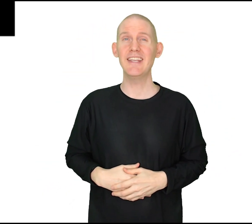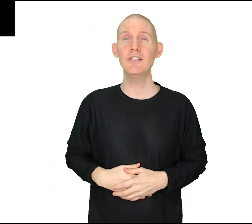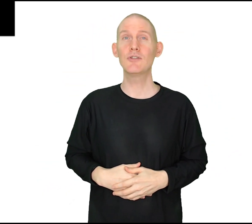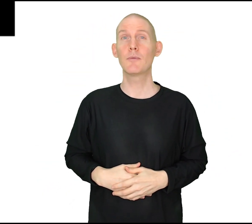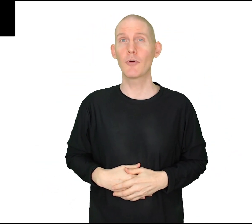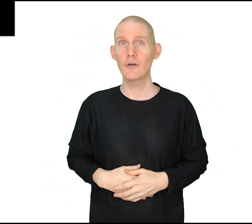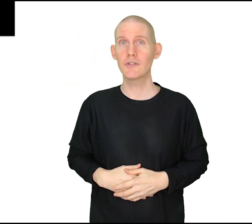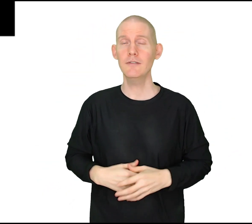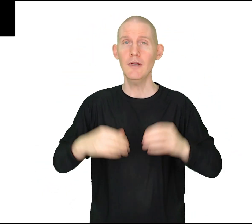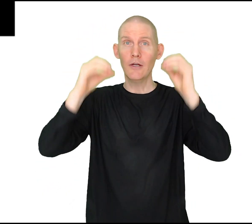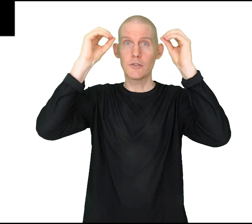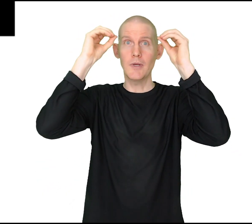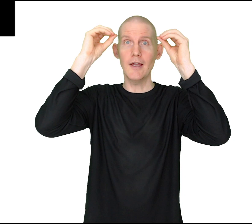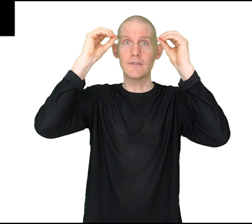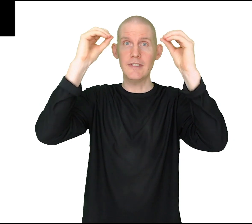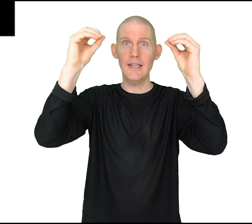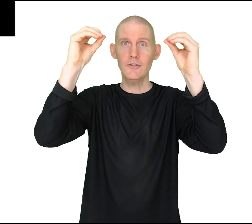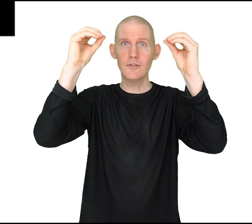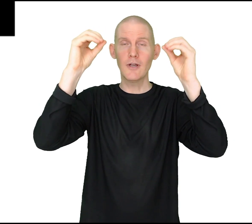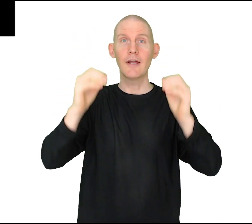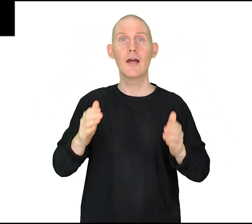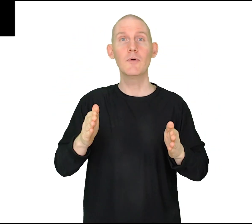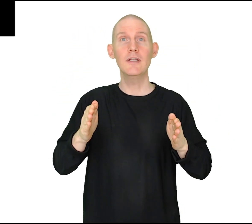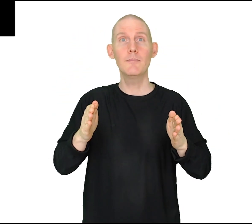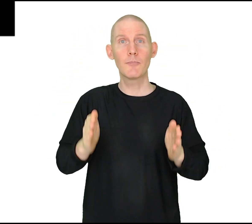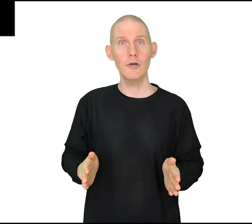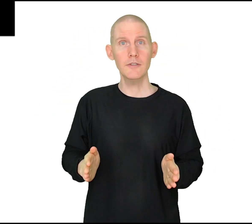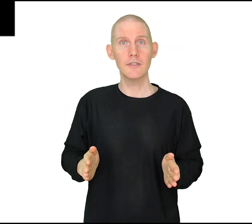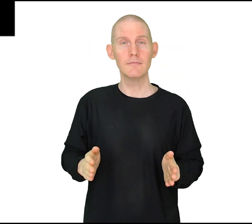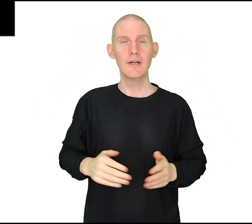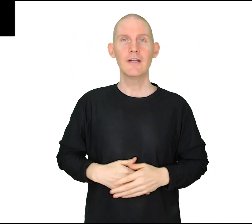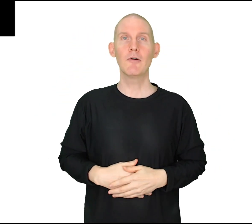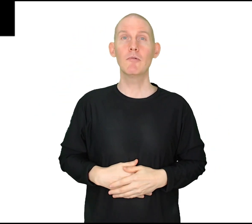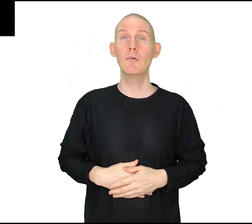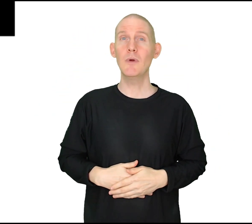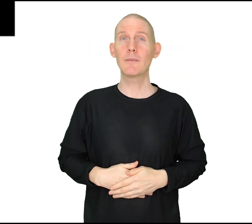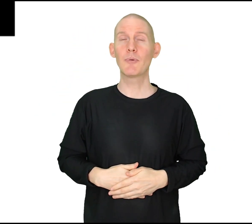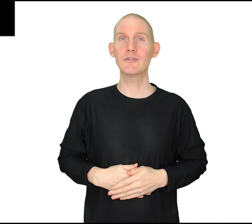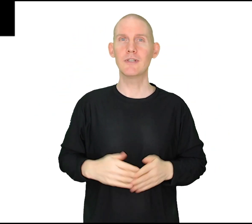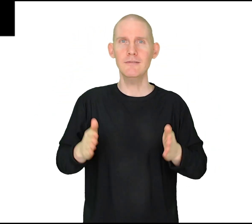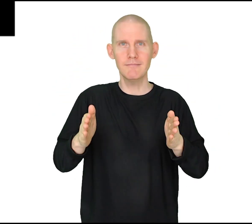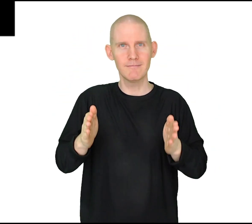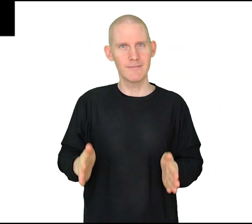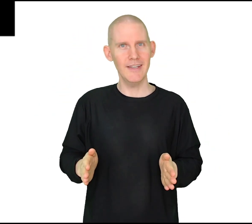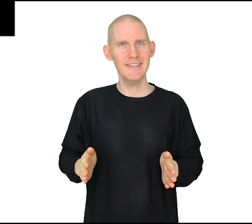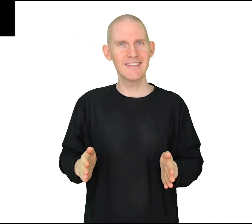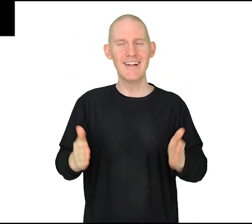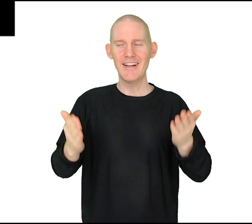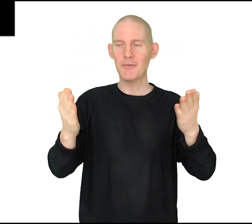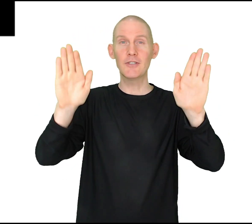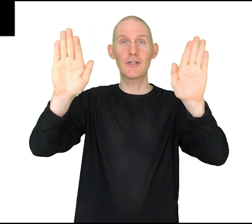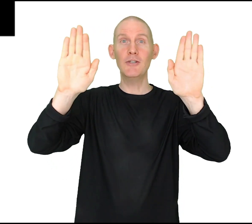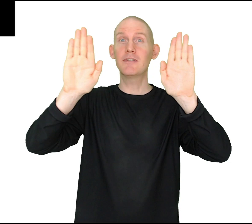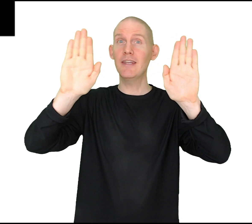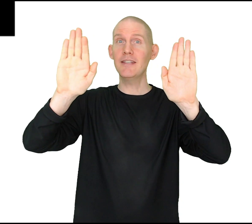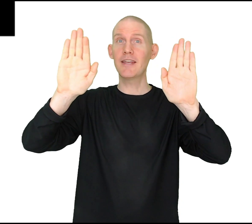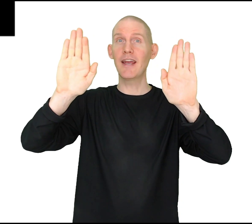teach person. So we have teach, and now we need person. Now when we make person, this, we're just going to use these hand